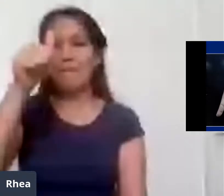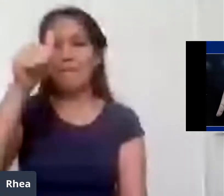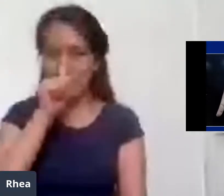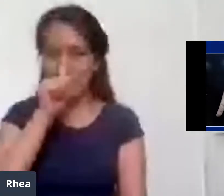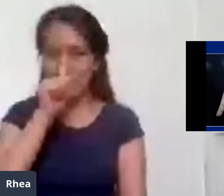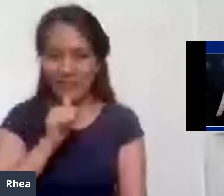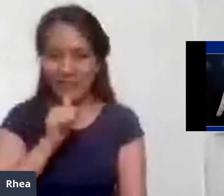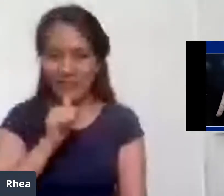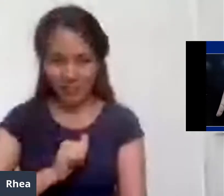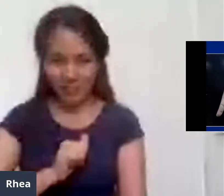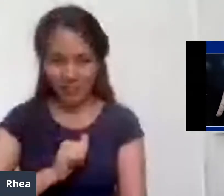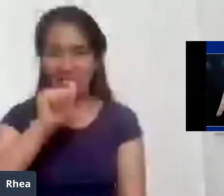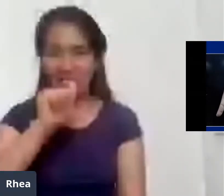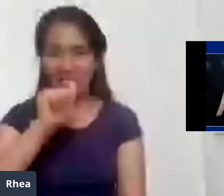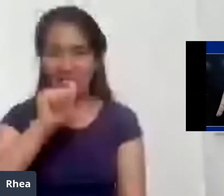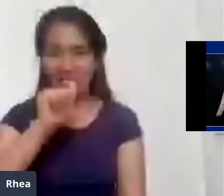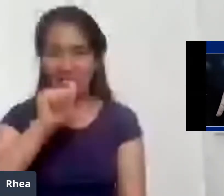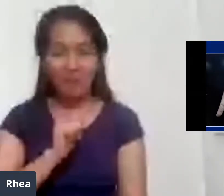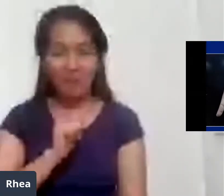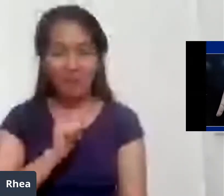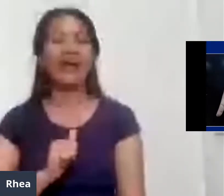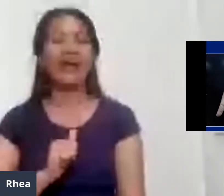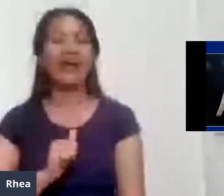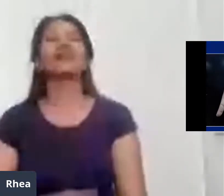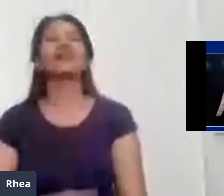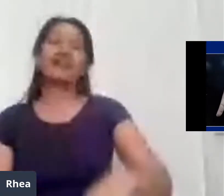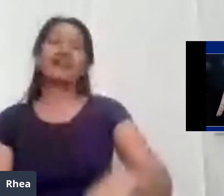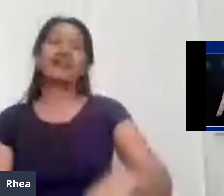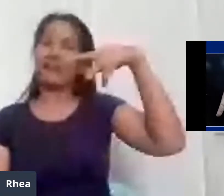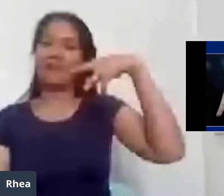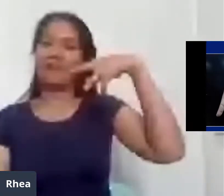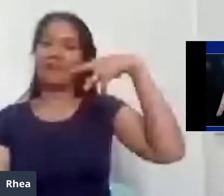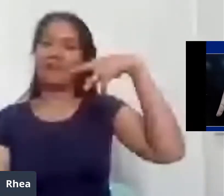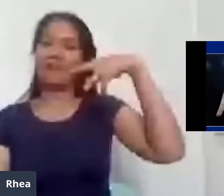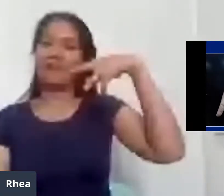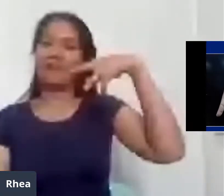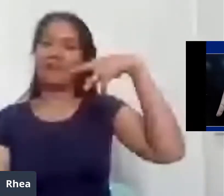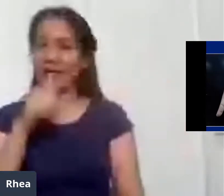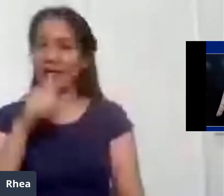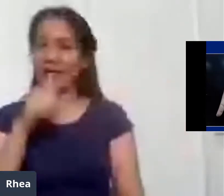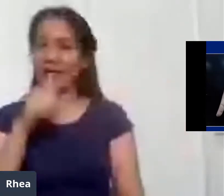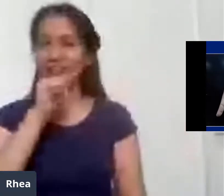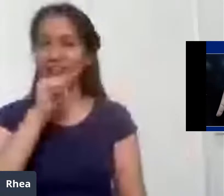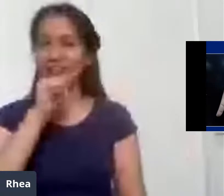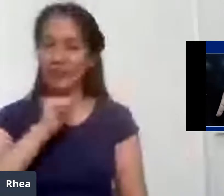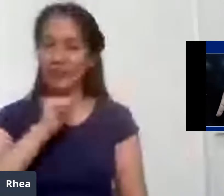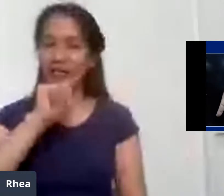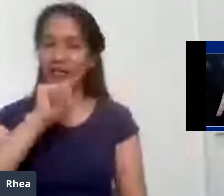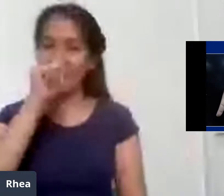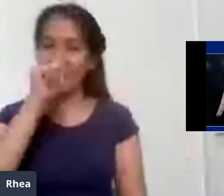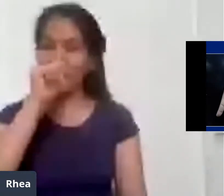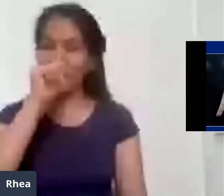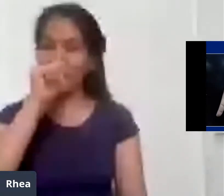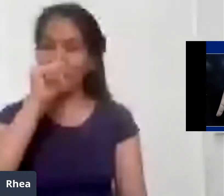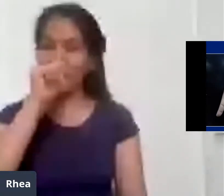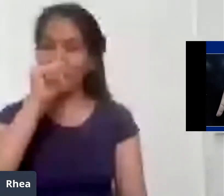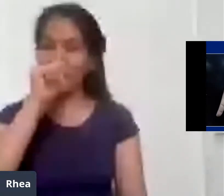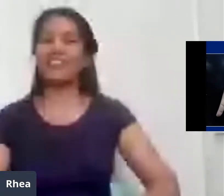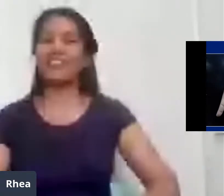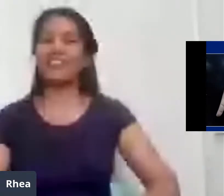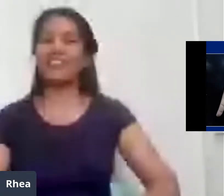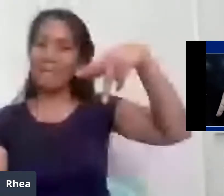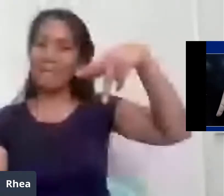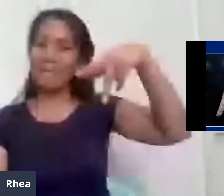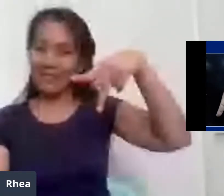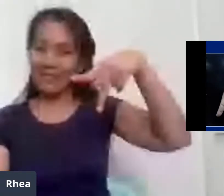for pasensya, nasa loob tayo ng bahay, pero masaya, at we are learning sign